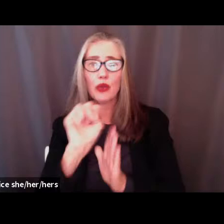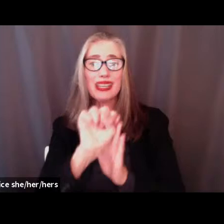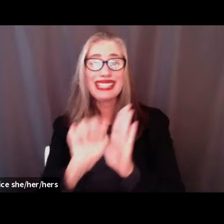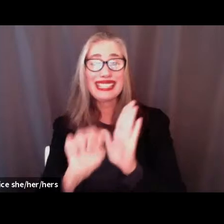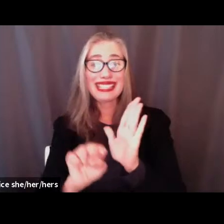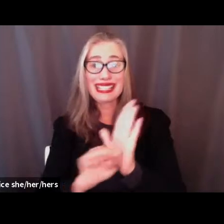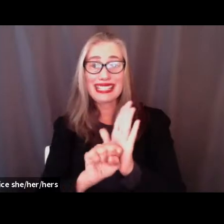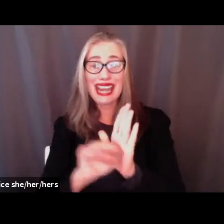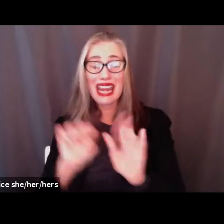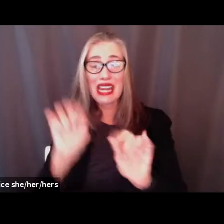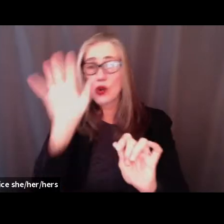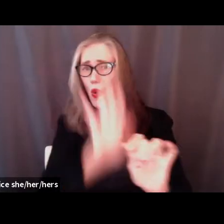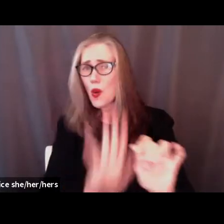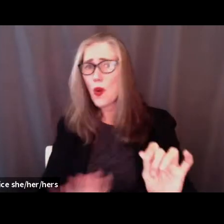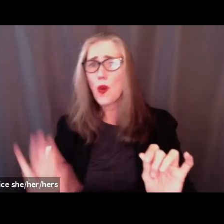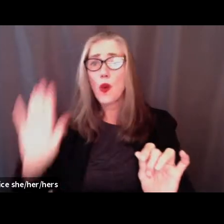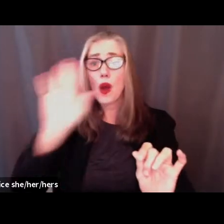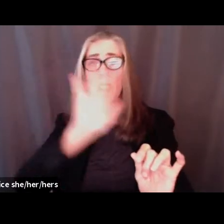officers?